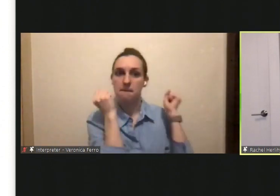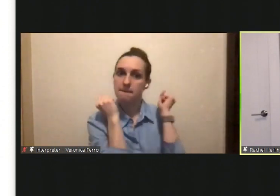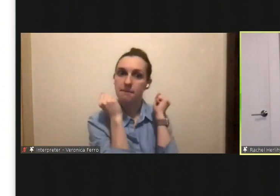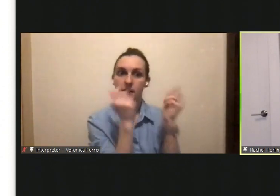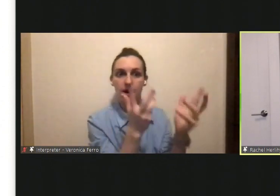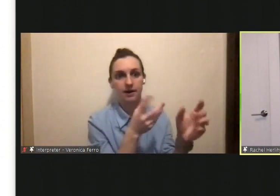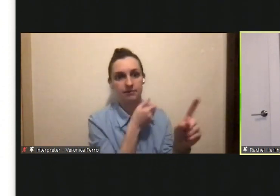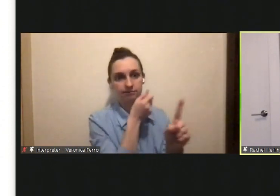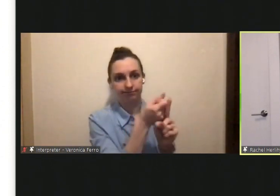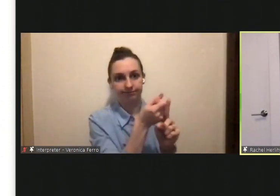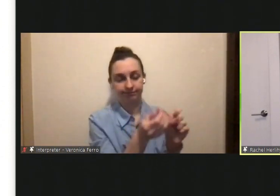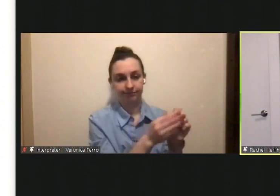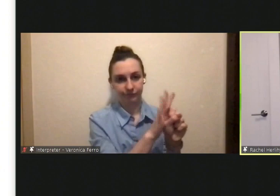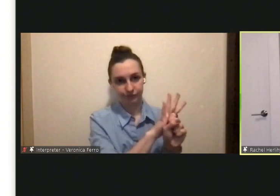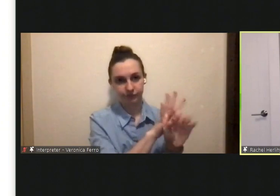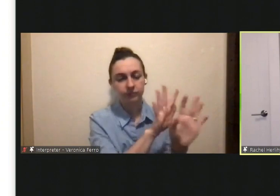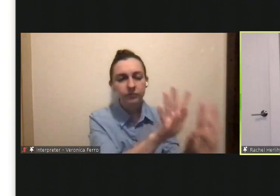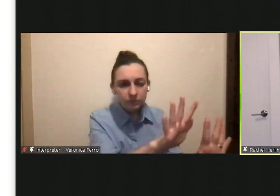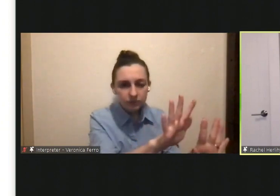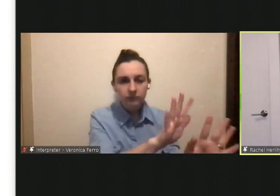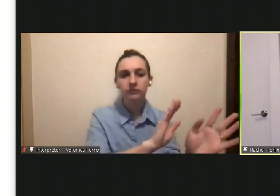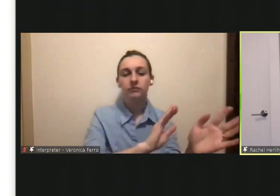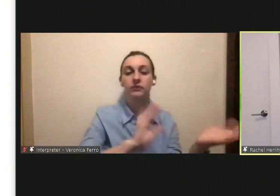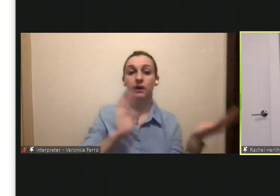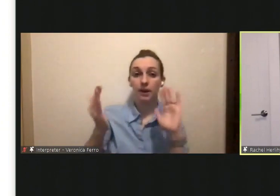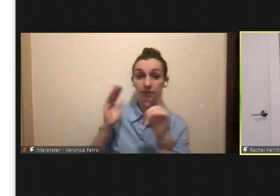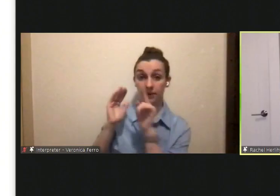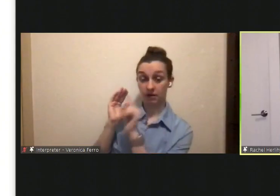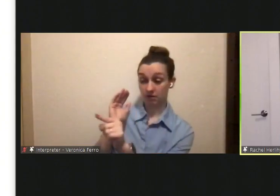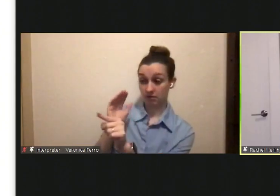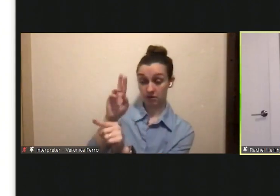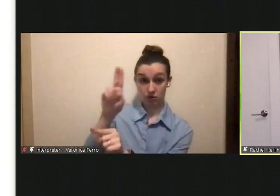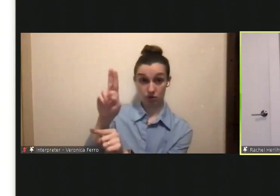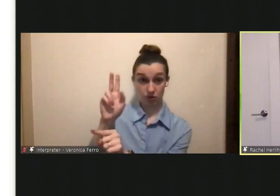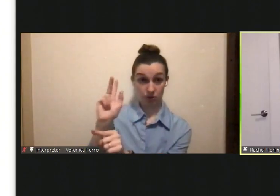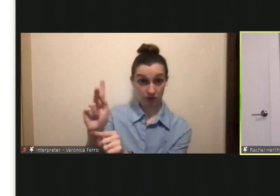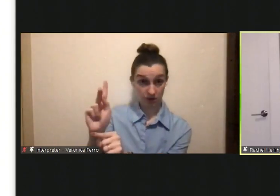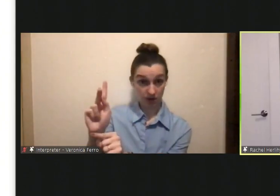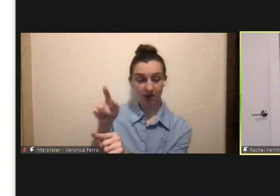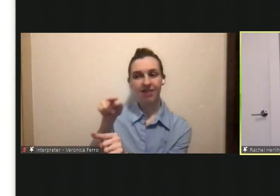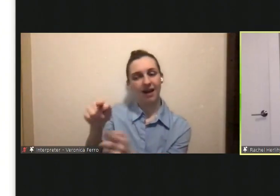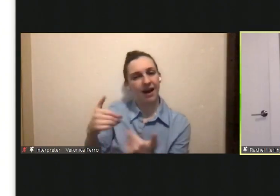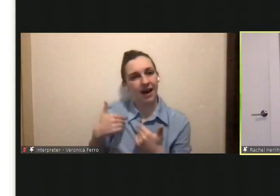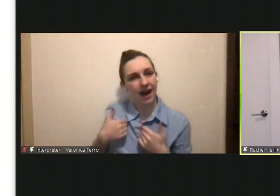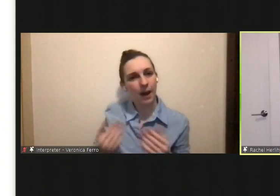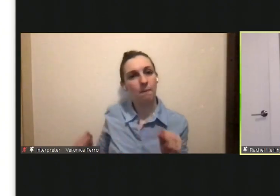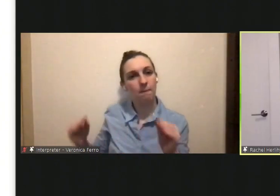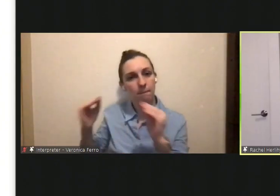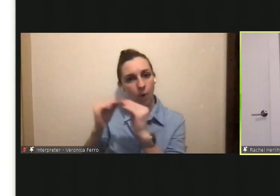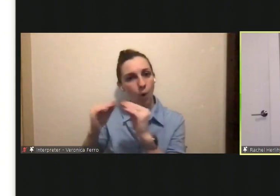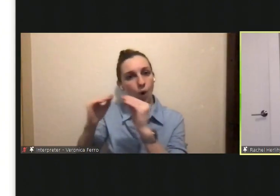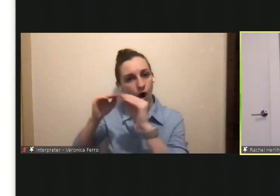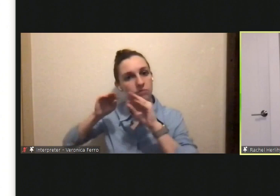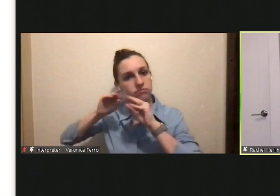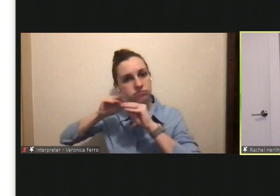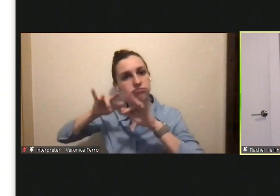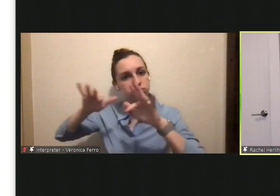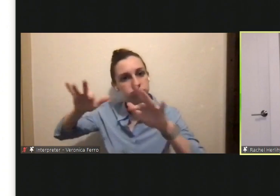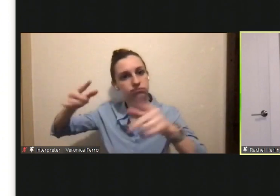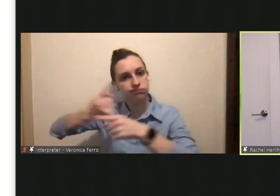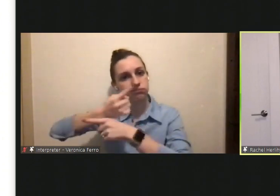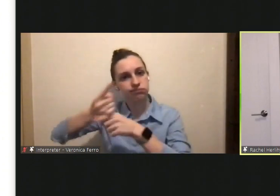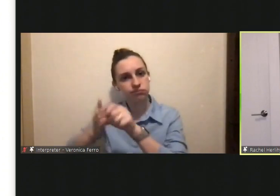example of the UK, where there were higher rates of transmission occurring, and that was primarily due